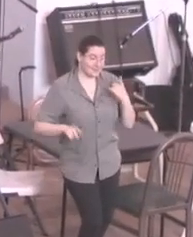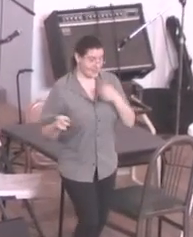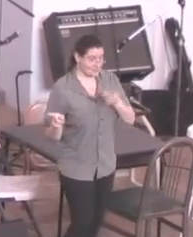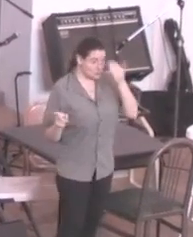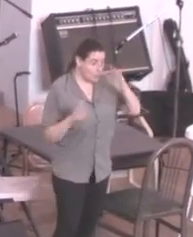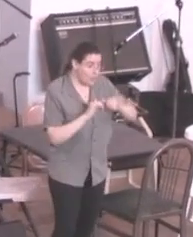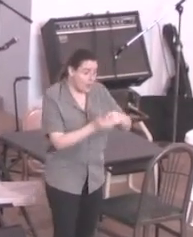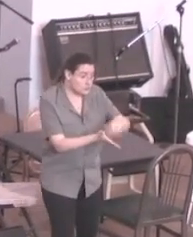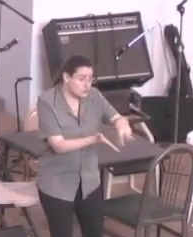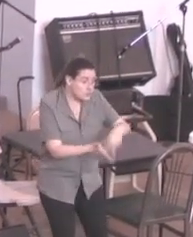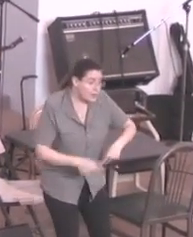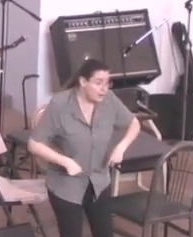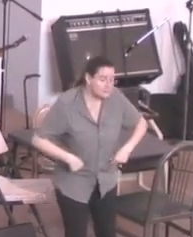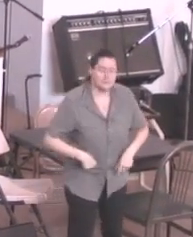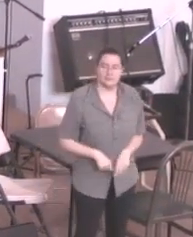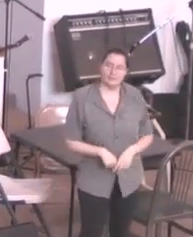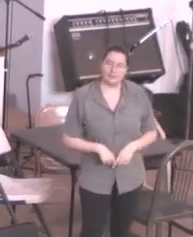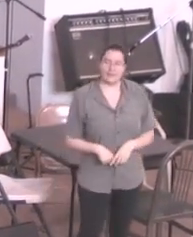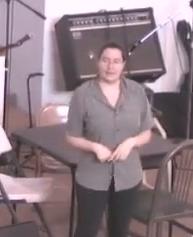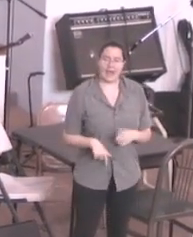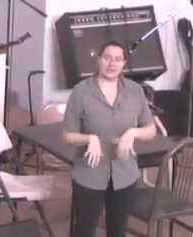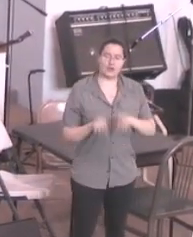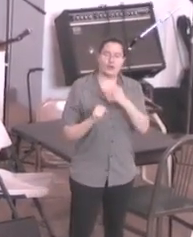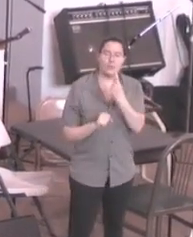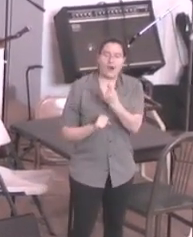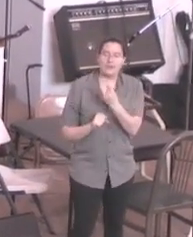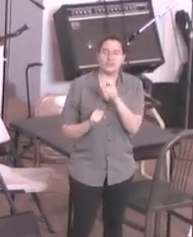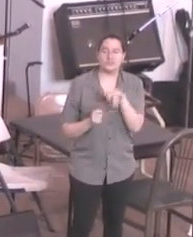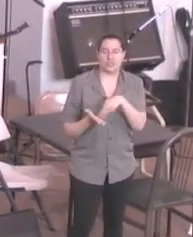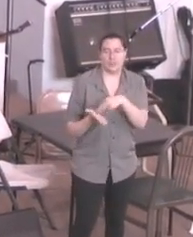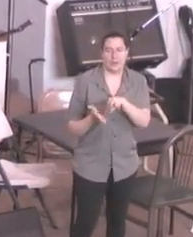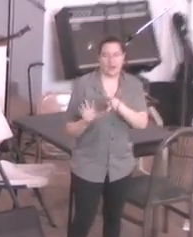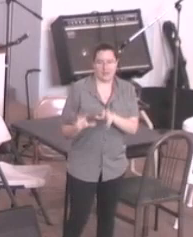There you go. That might work better. So we're going to go